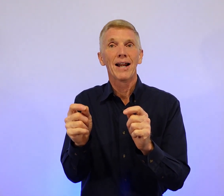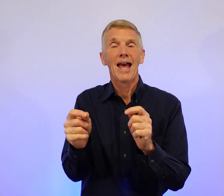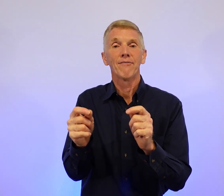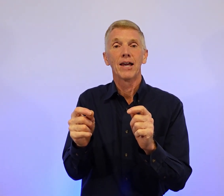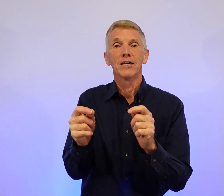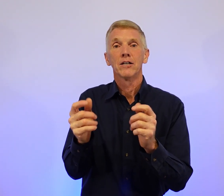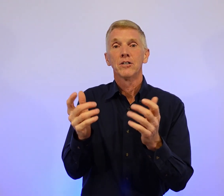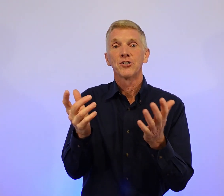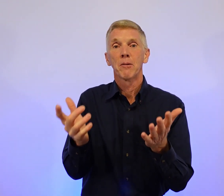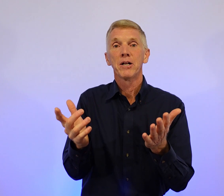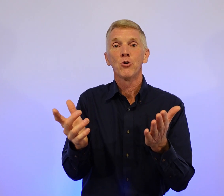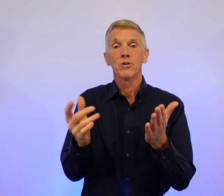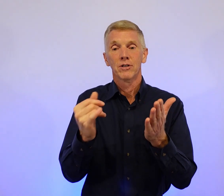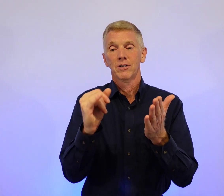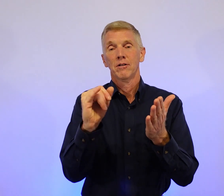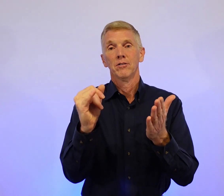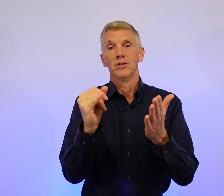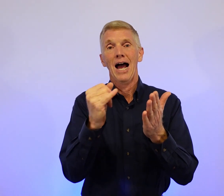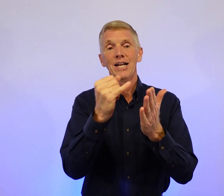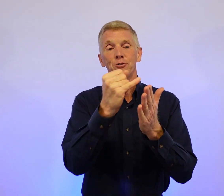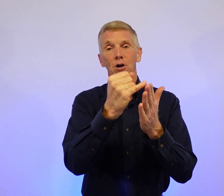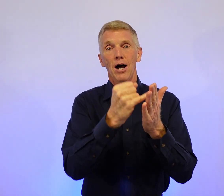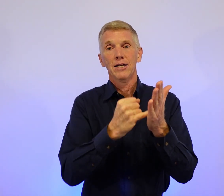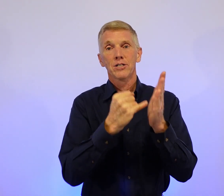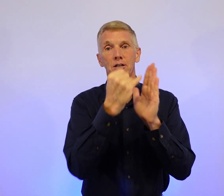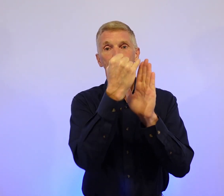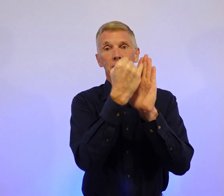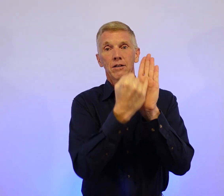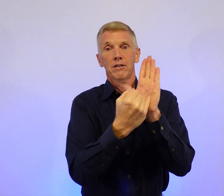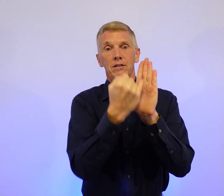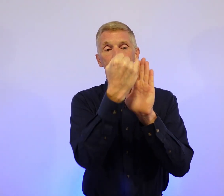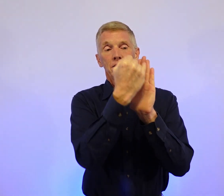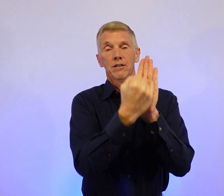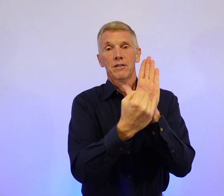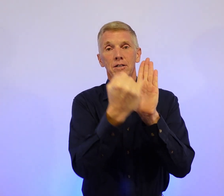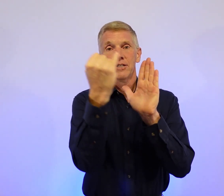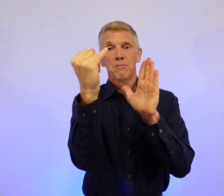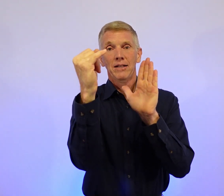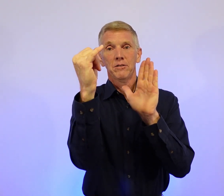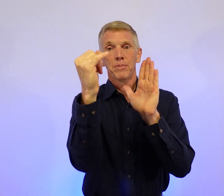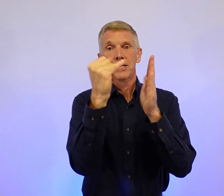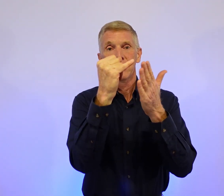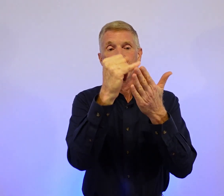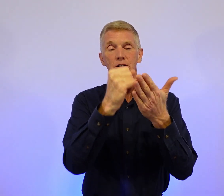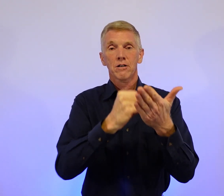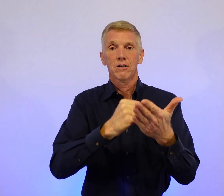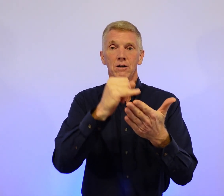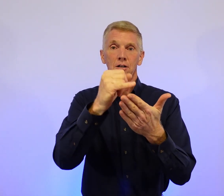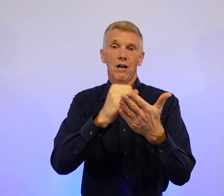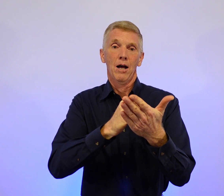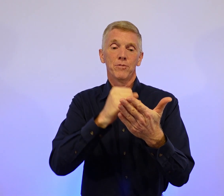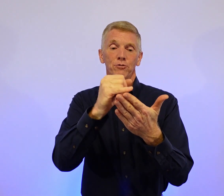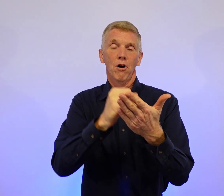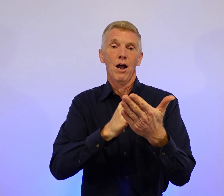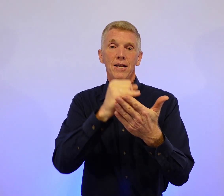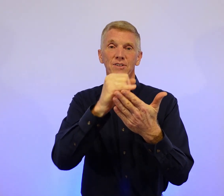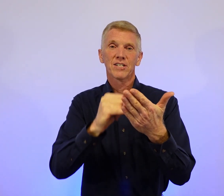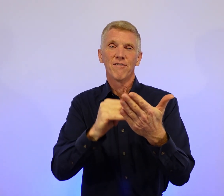have somebody who line draws. See my little pinky here? I'm drawing. This is a